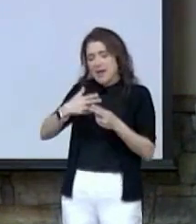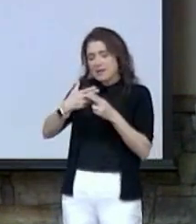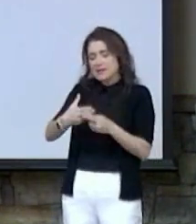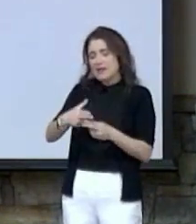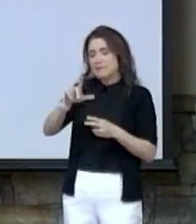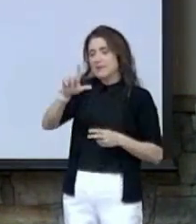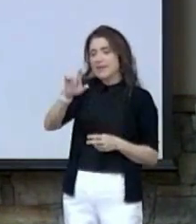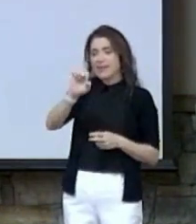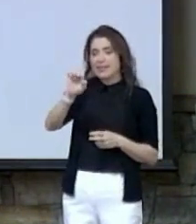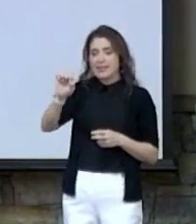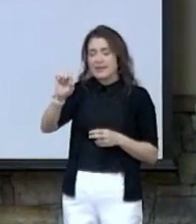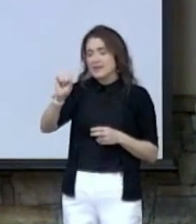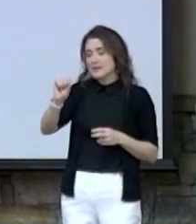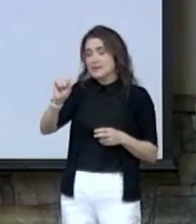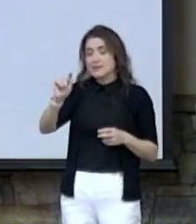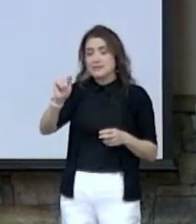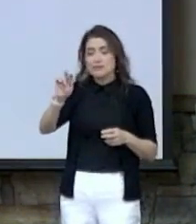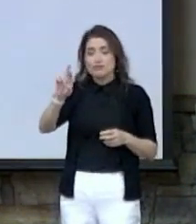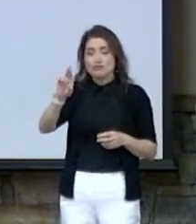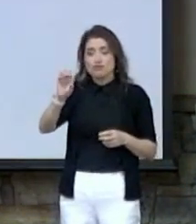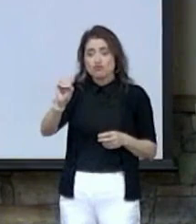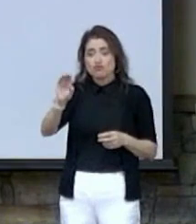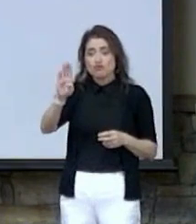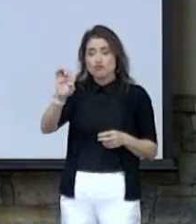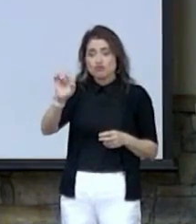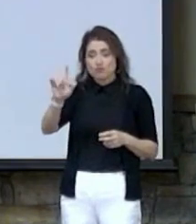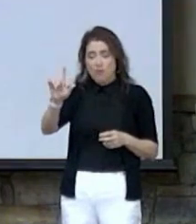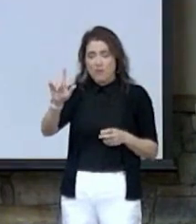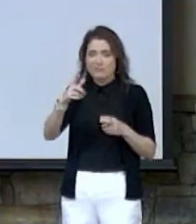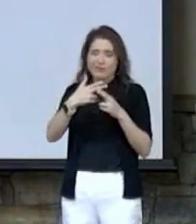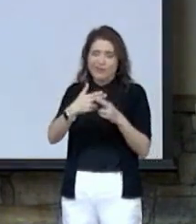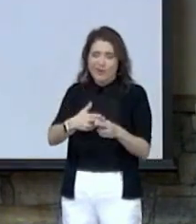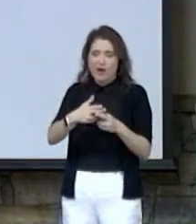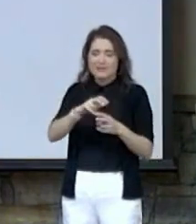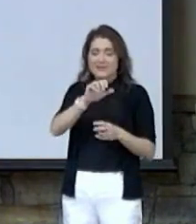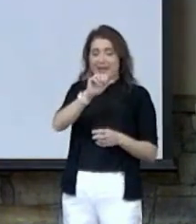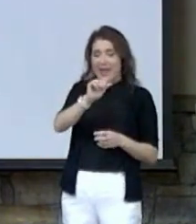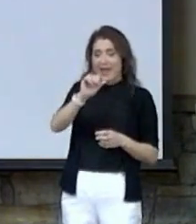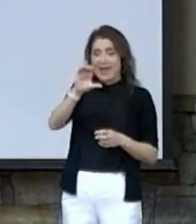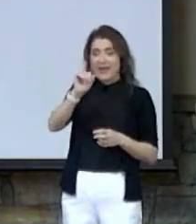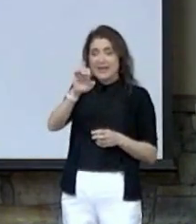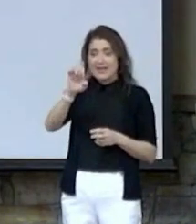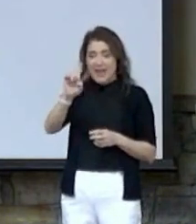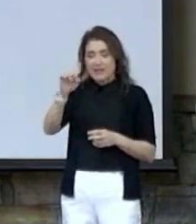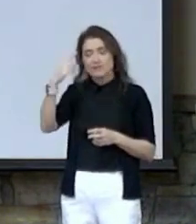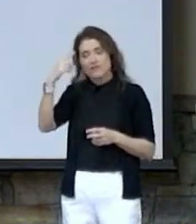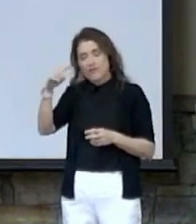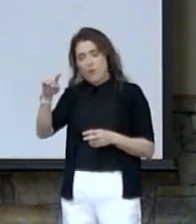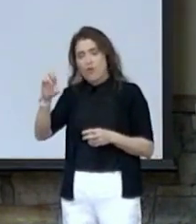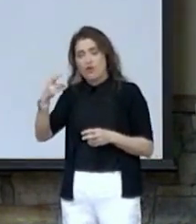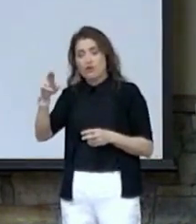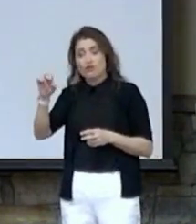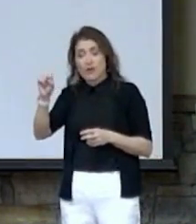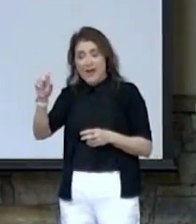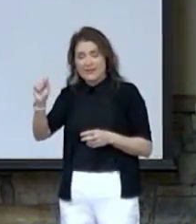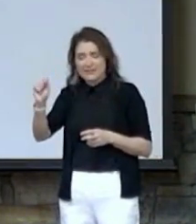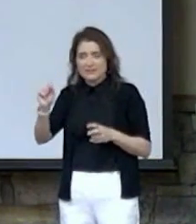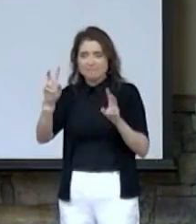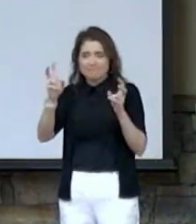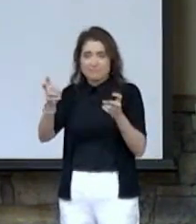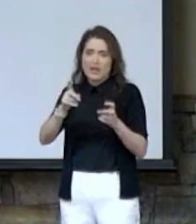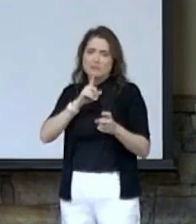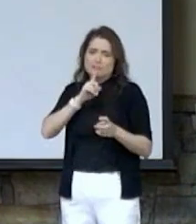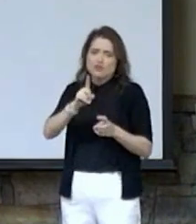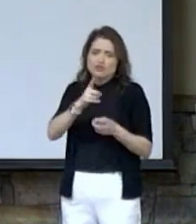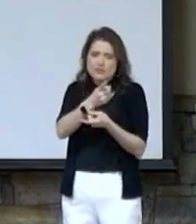Strobel called The Case for Christ. I'm going to guess some of you are familiar with Lee's story. So Lee